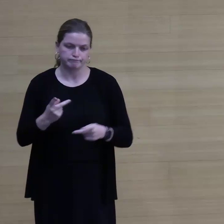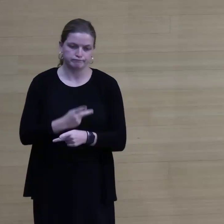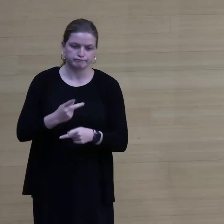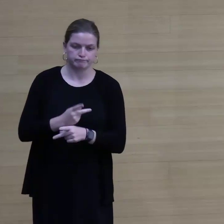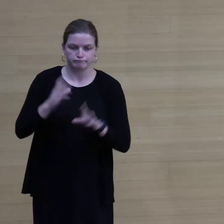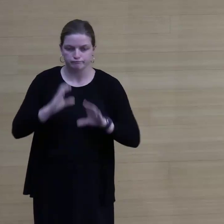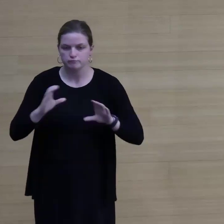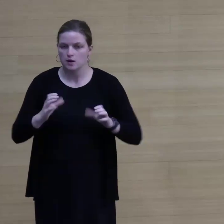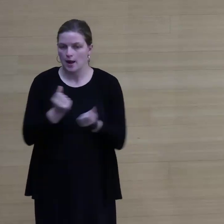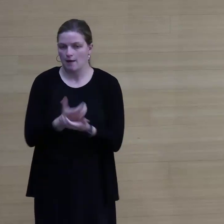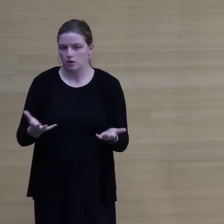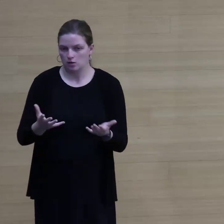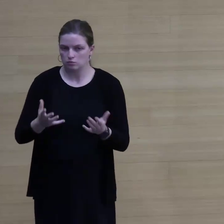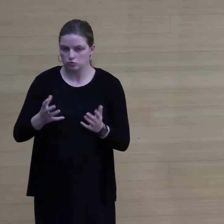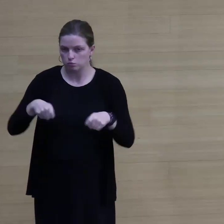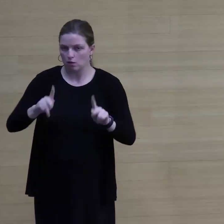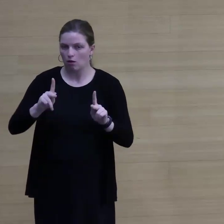and all of that.